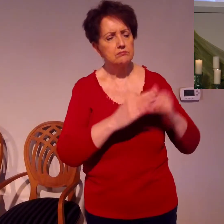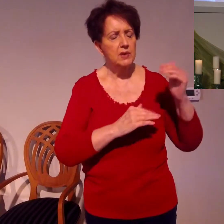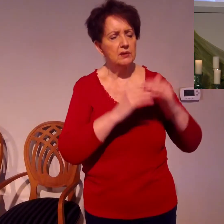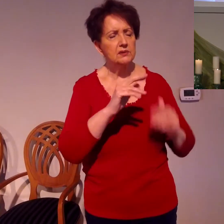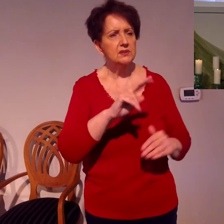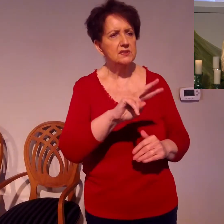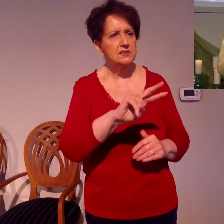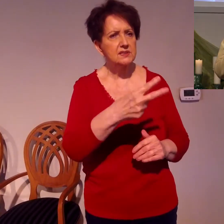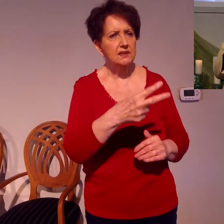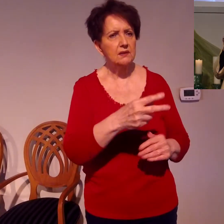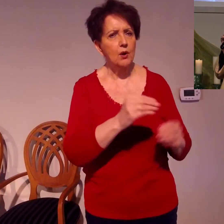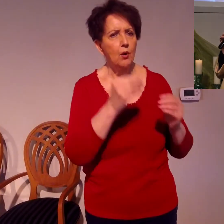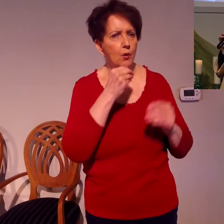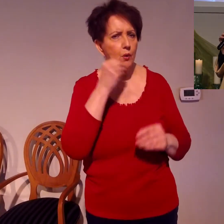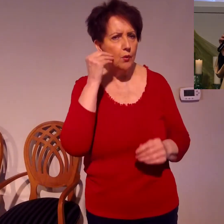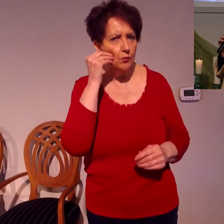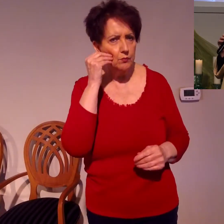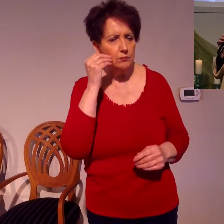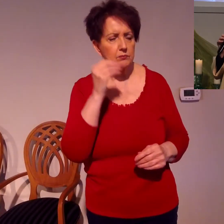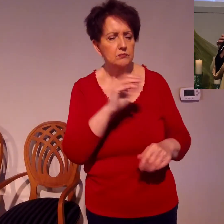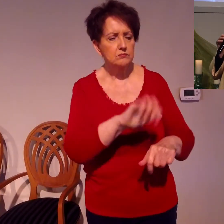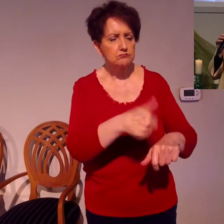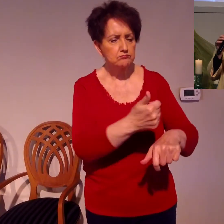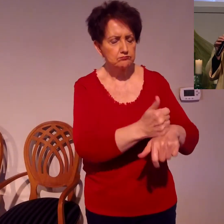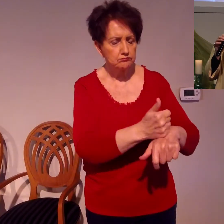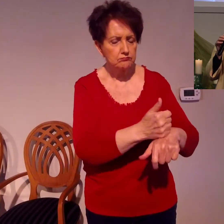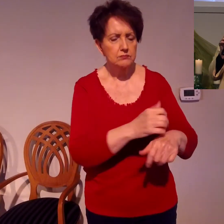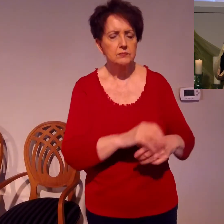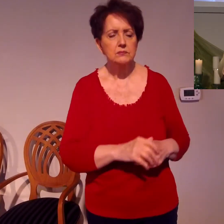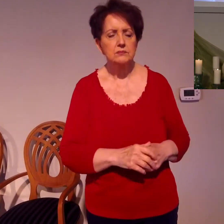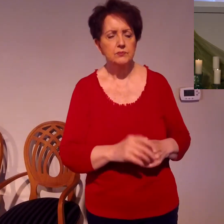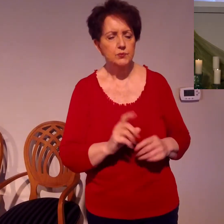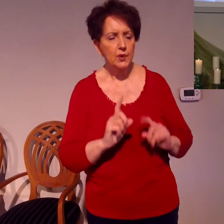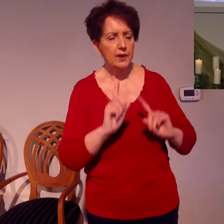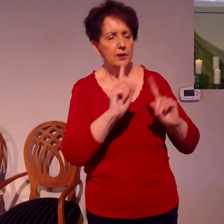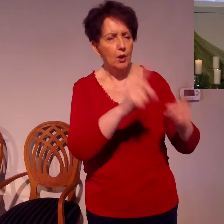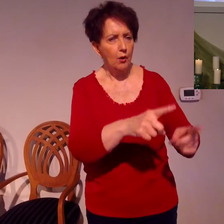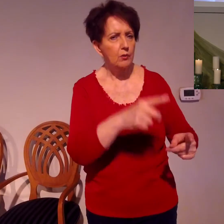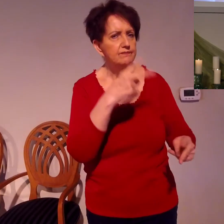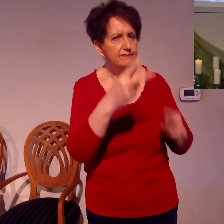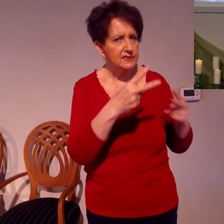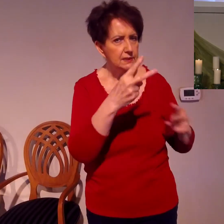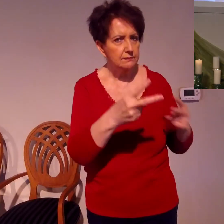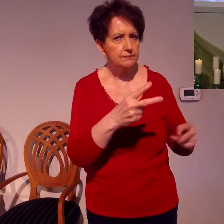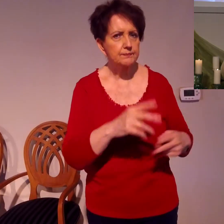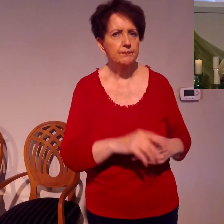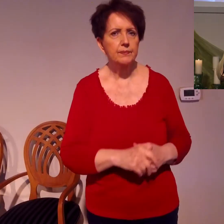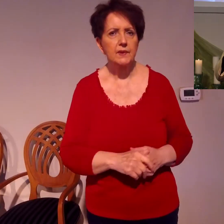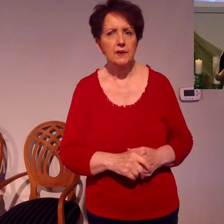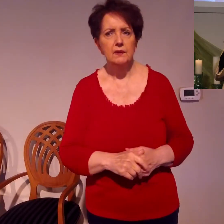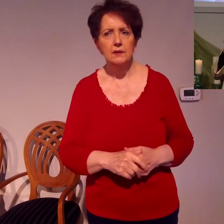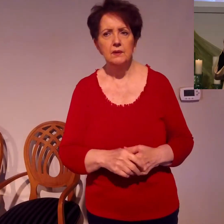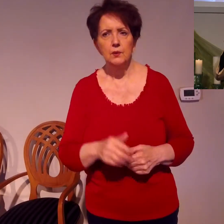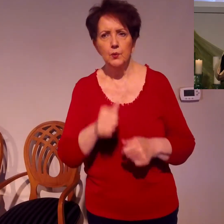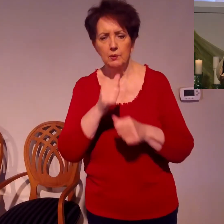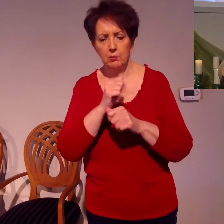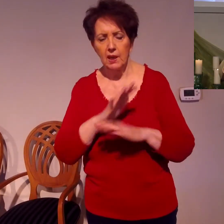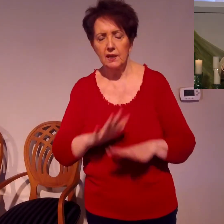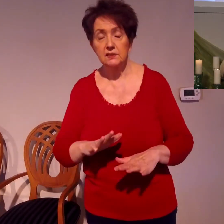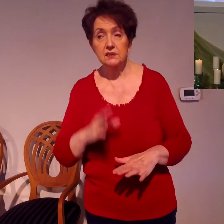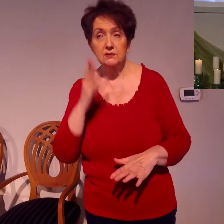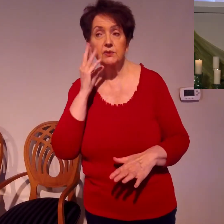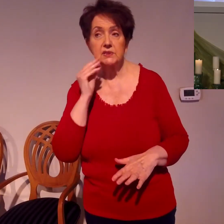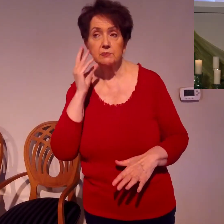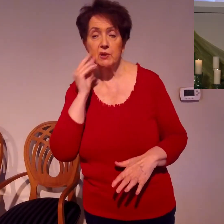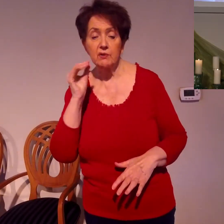second home. And whenever we wanted to go to, we're blessed that we get to experience that thanks to other people in our